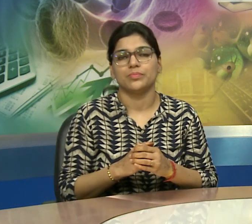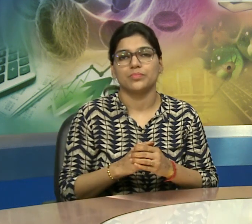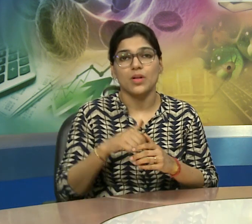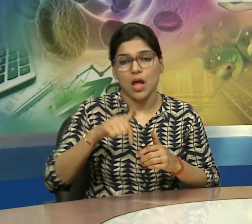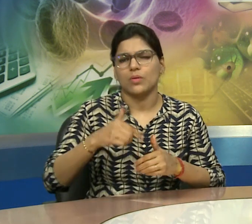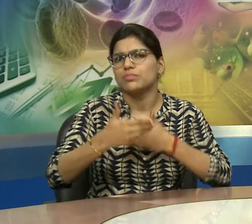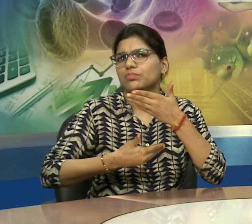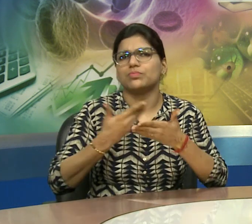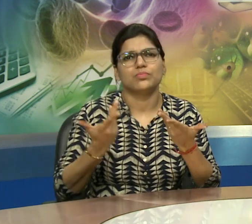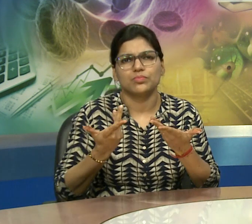Next, grammar.